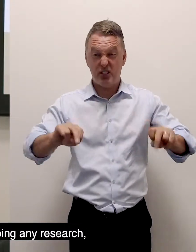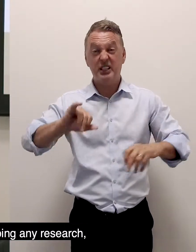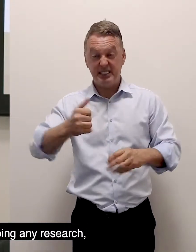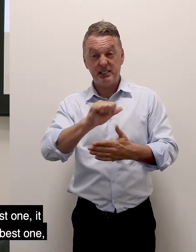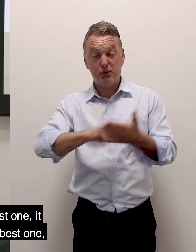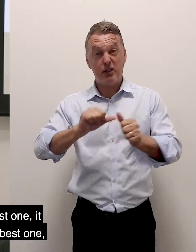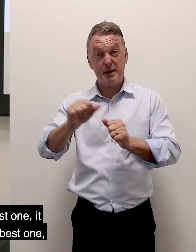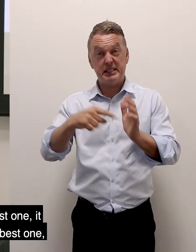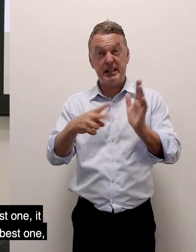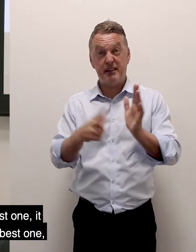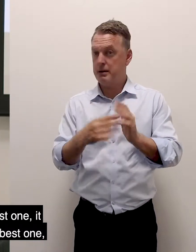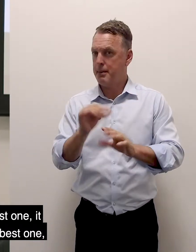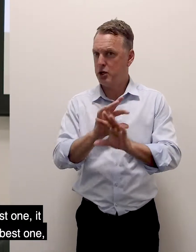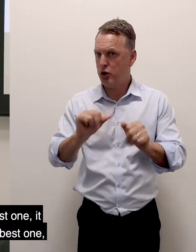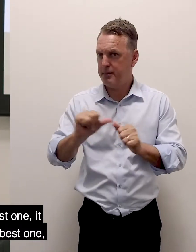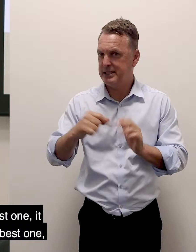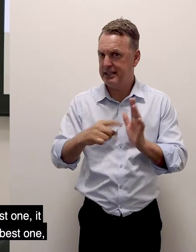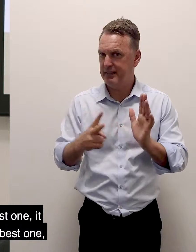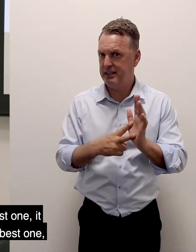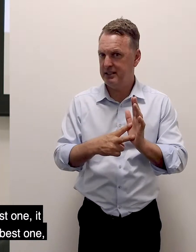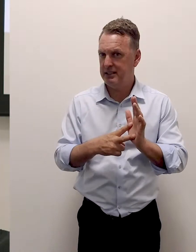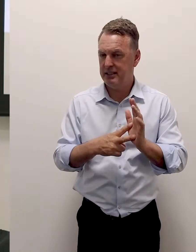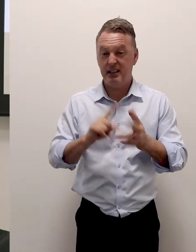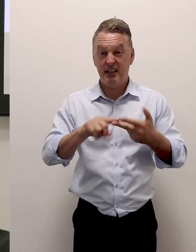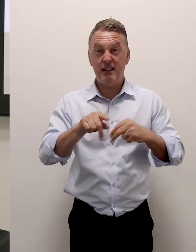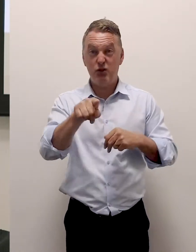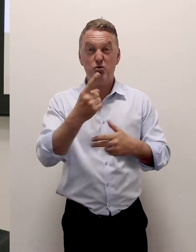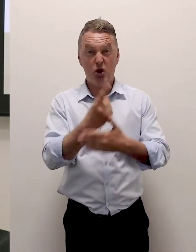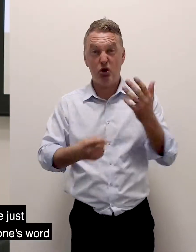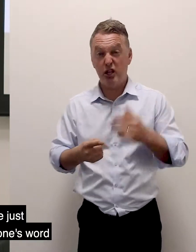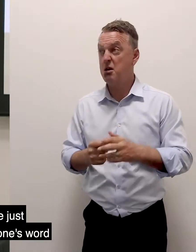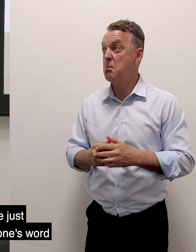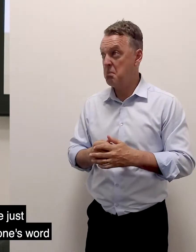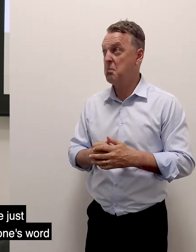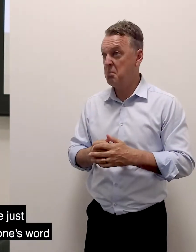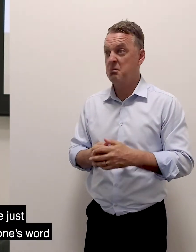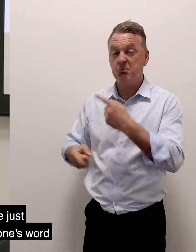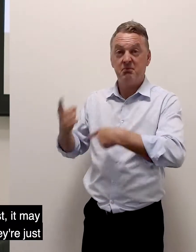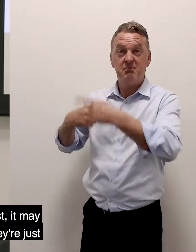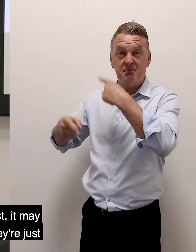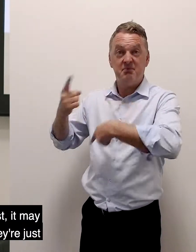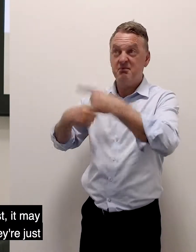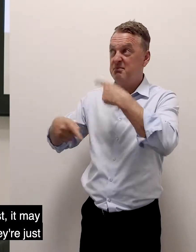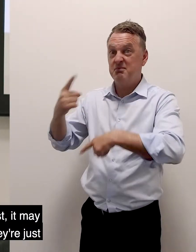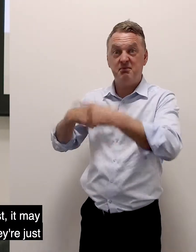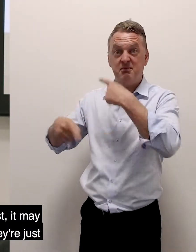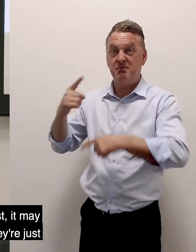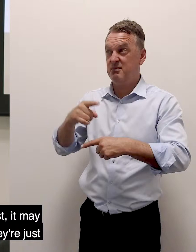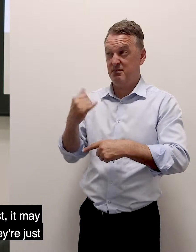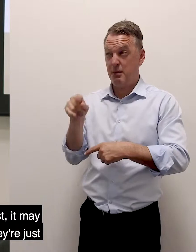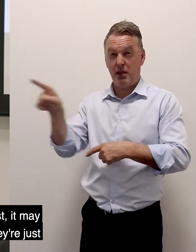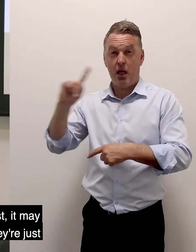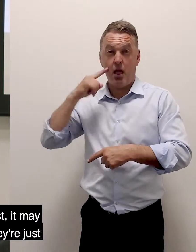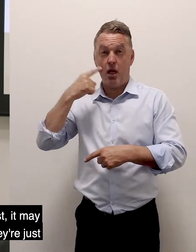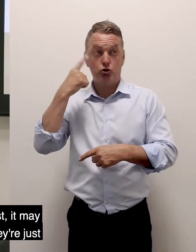without doing any research, just buying the best one, it may not be the best one. And if you're just relying on someone's word that it's the best,